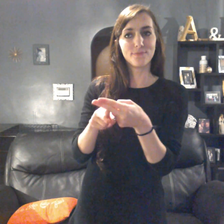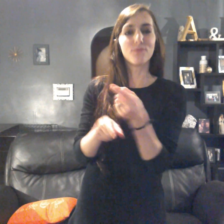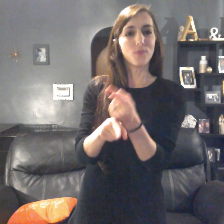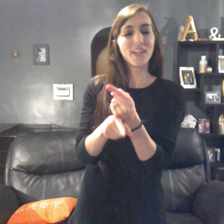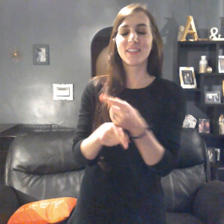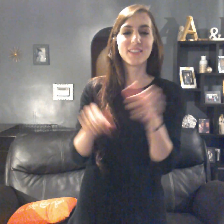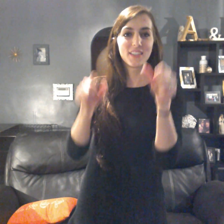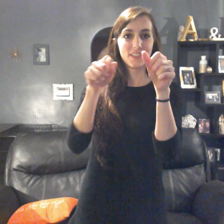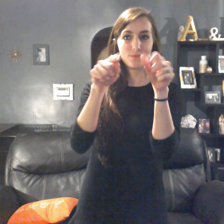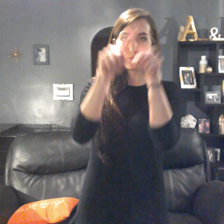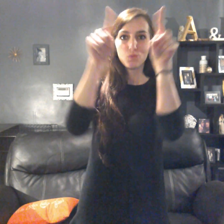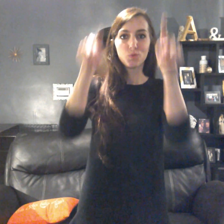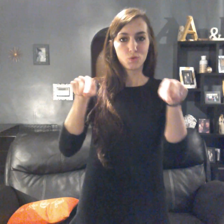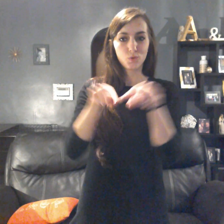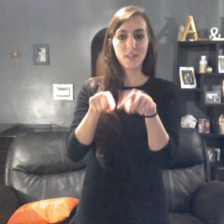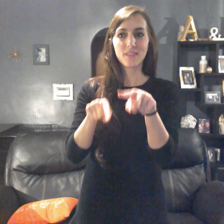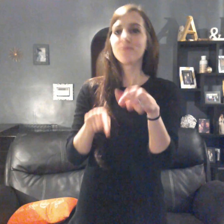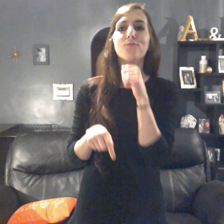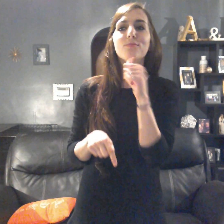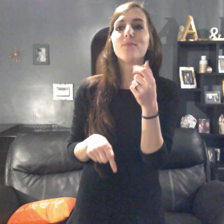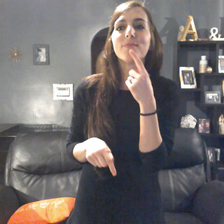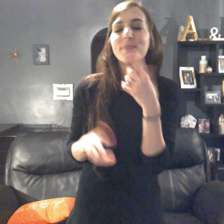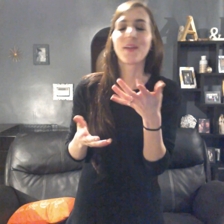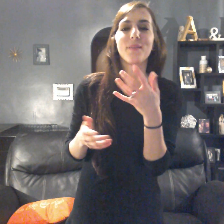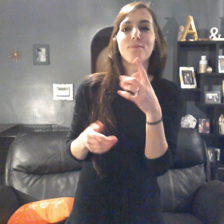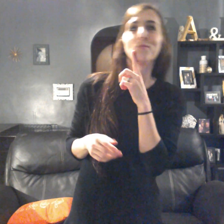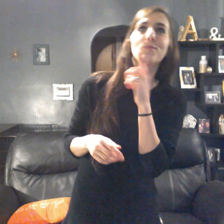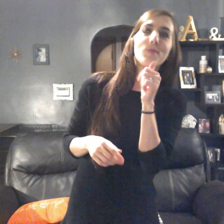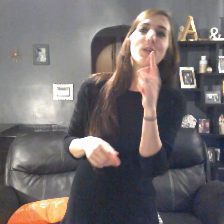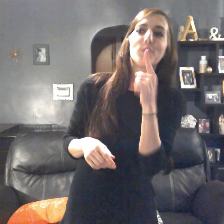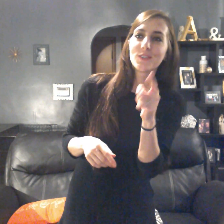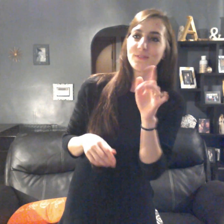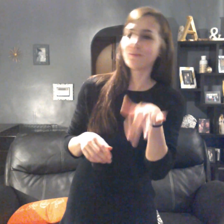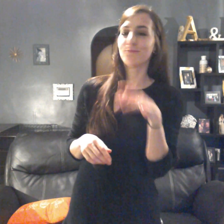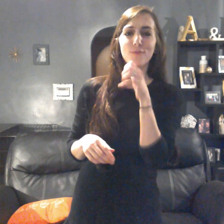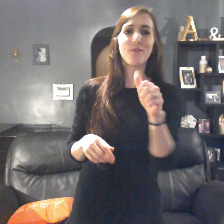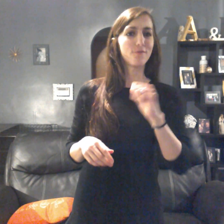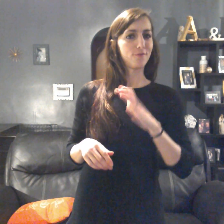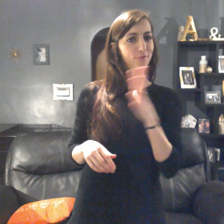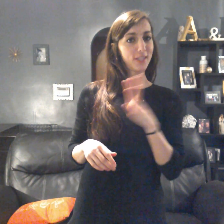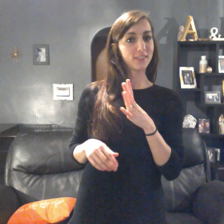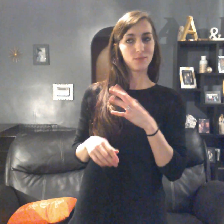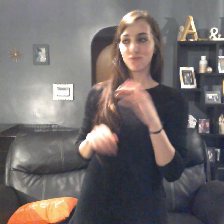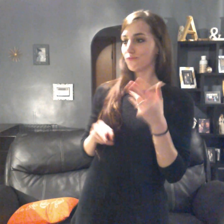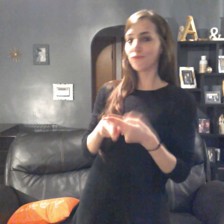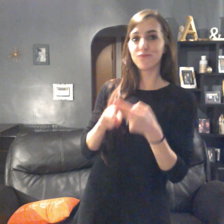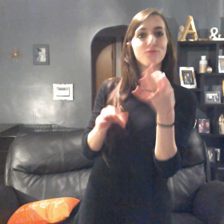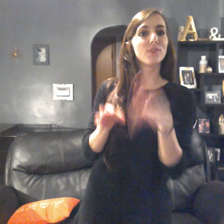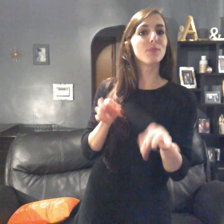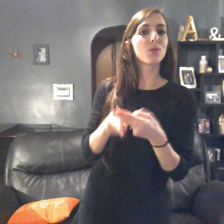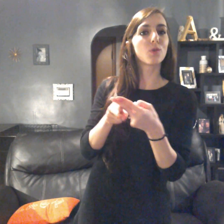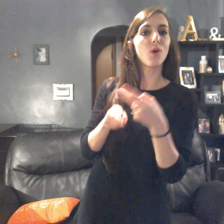say, oh, I'm not sure. Don't get fancy. It's a square. Who remembers the rule for a square? How do we know it's a